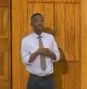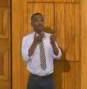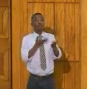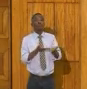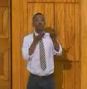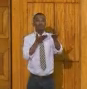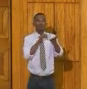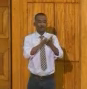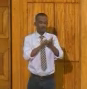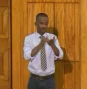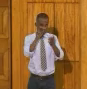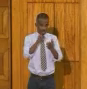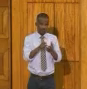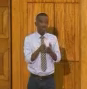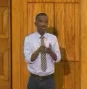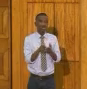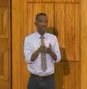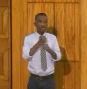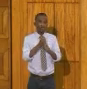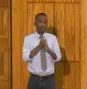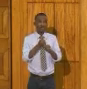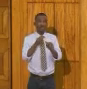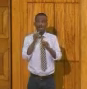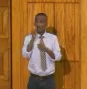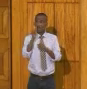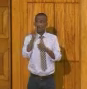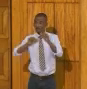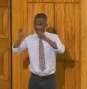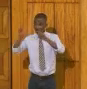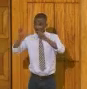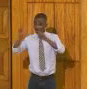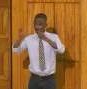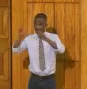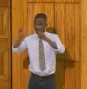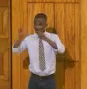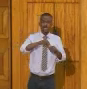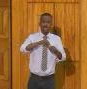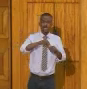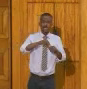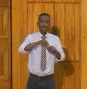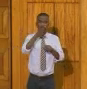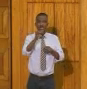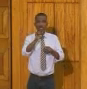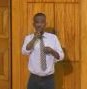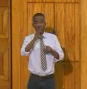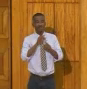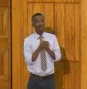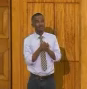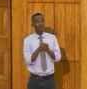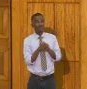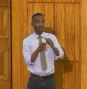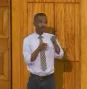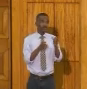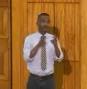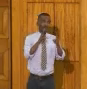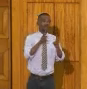recommend that we should optimize private laboratories to contribute to the fight for HIV. And another way